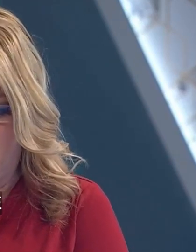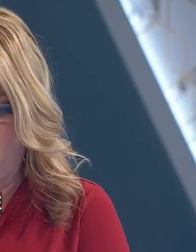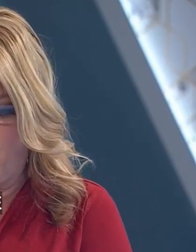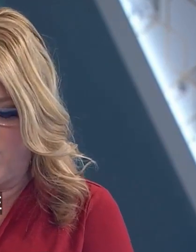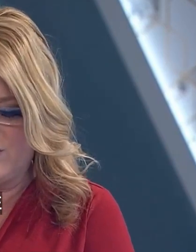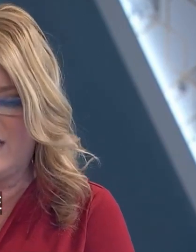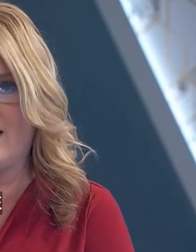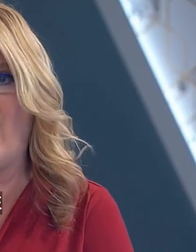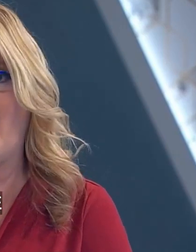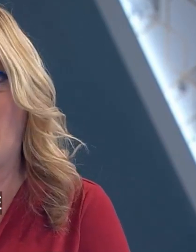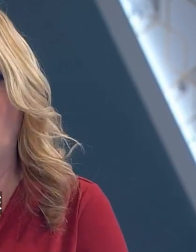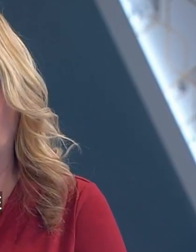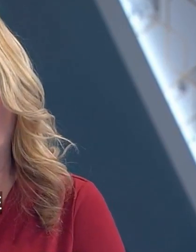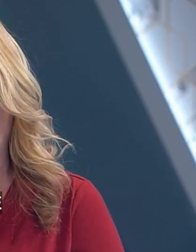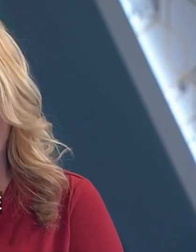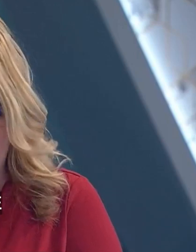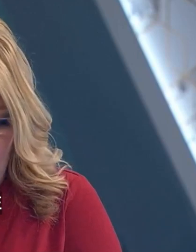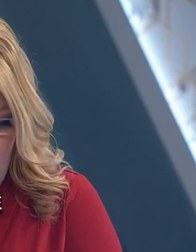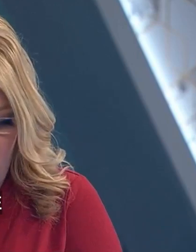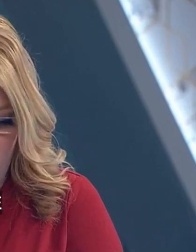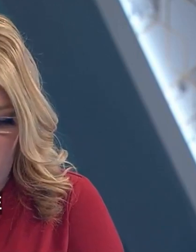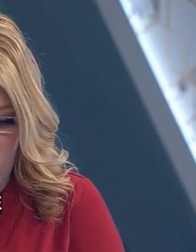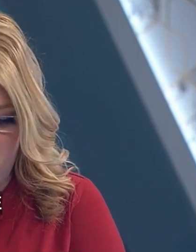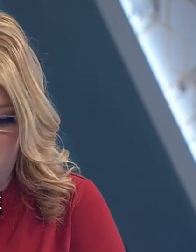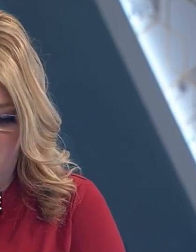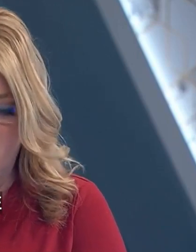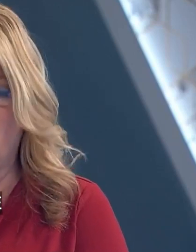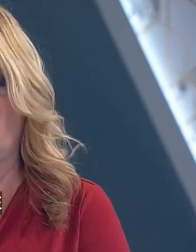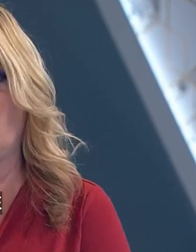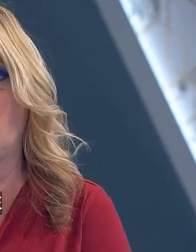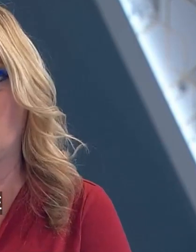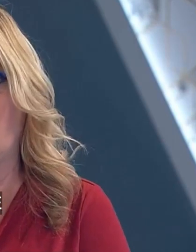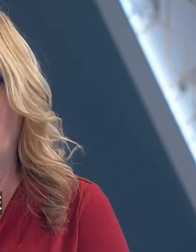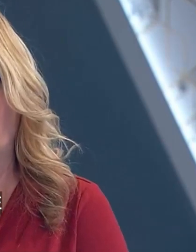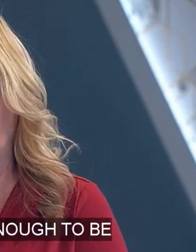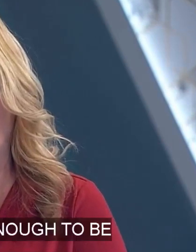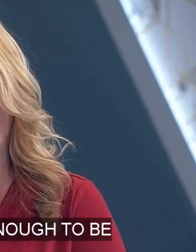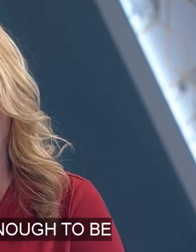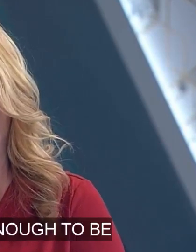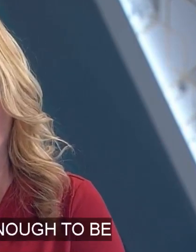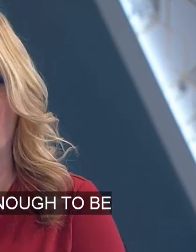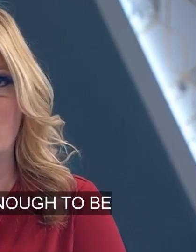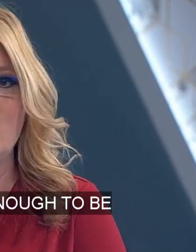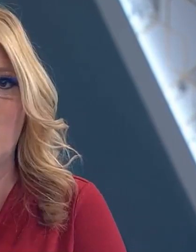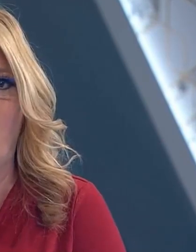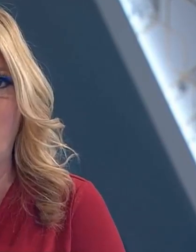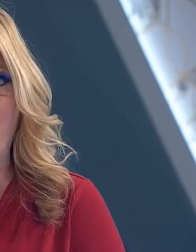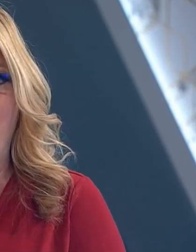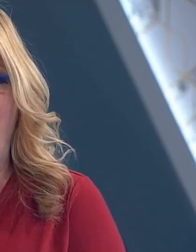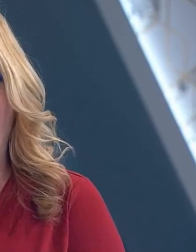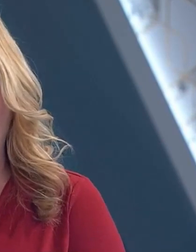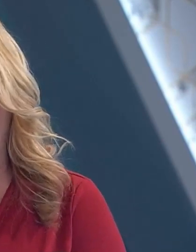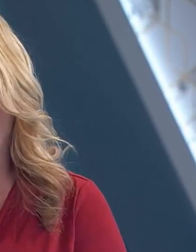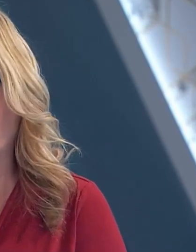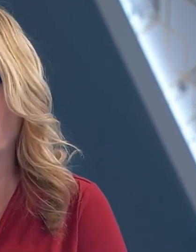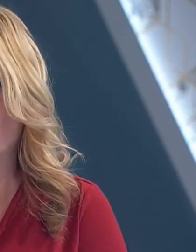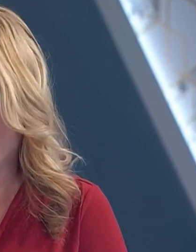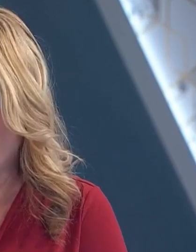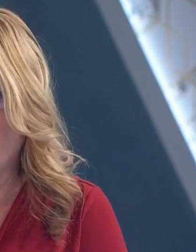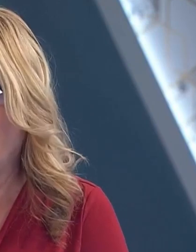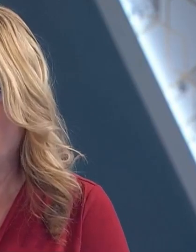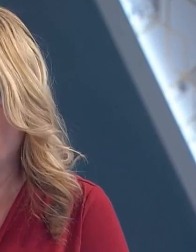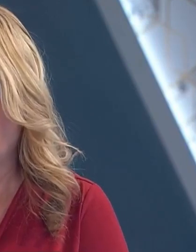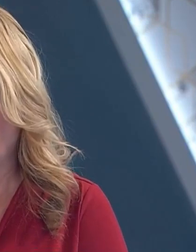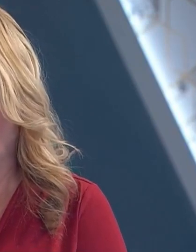home and quarantine, and that includes anyone else who lives with you who may have been exposed. So at this point, anyone who believes